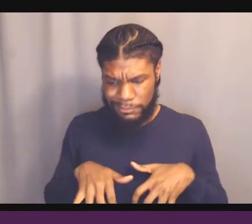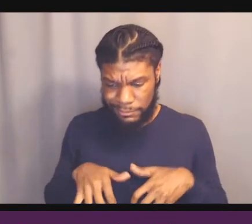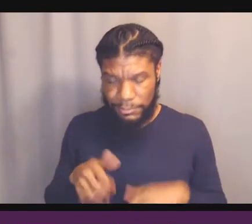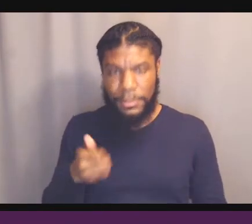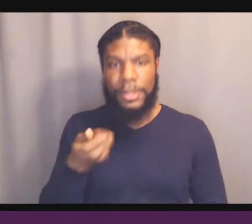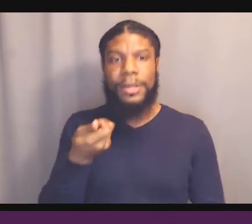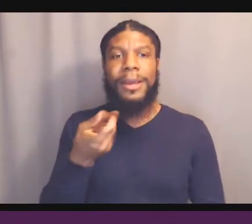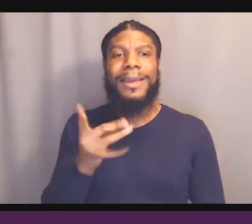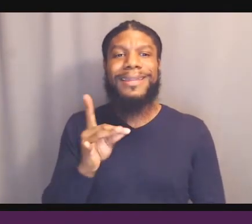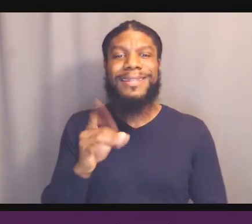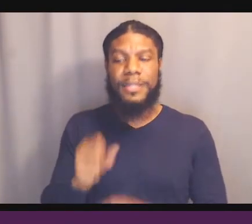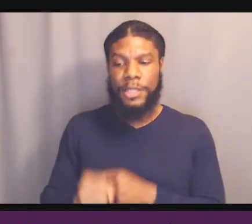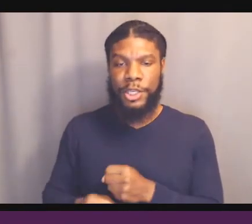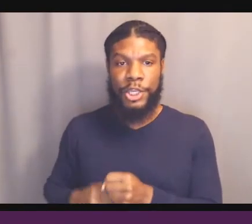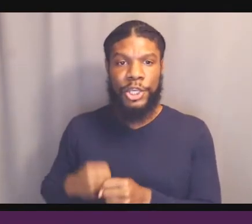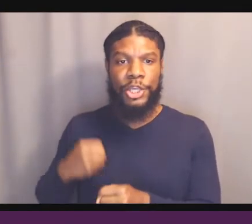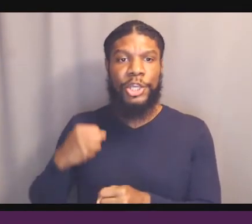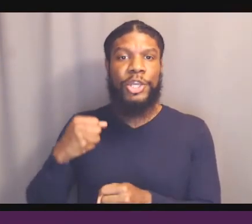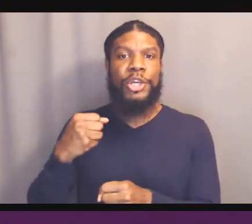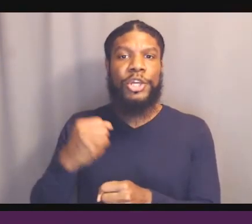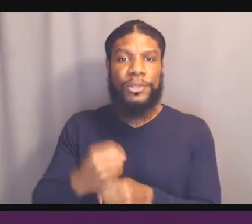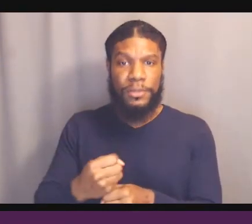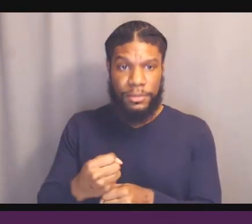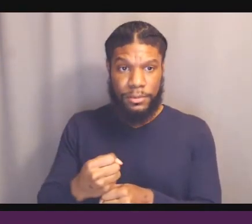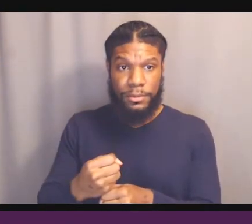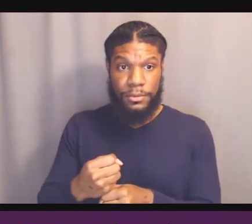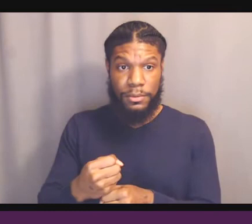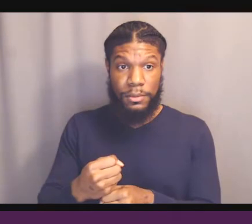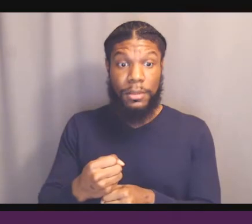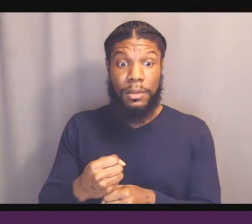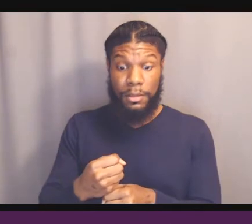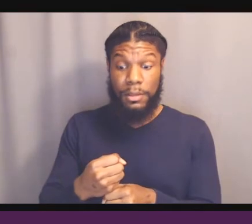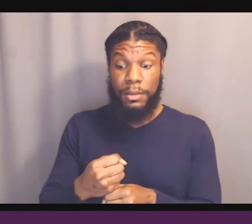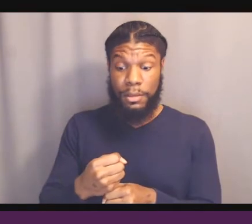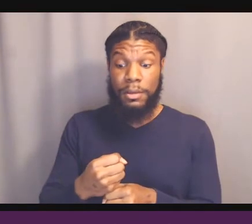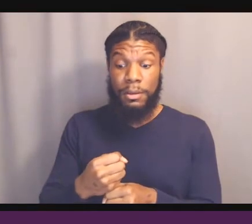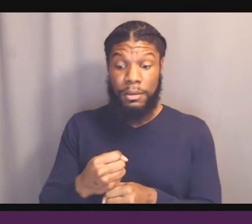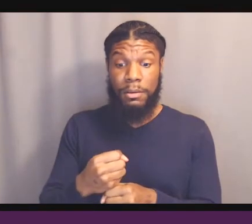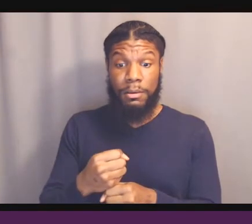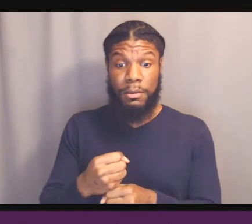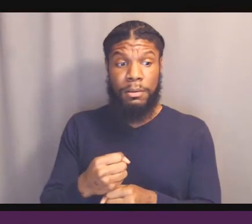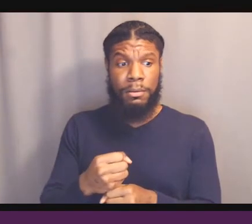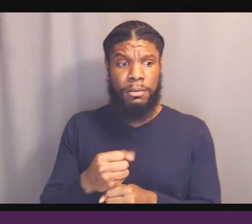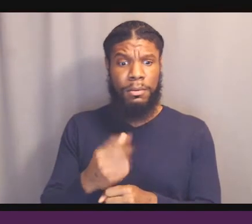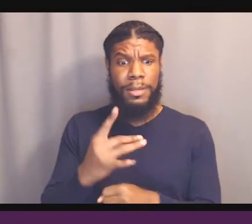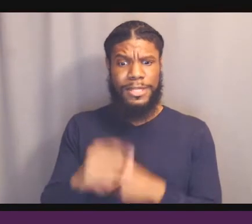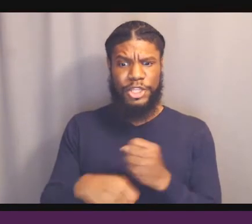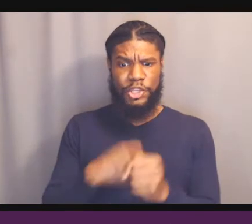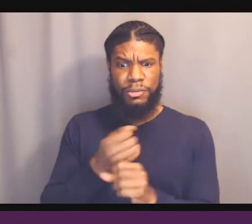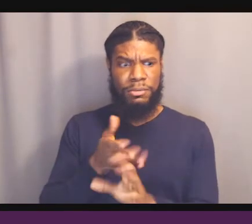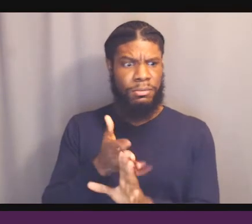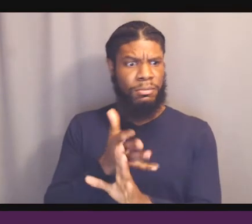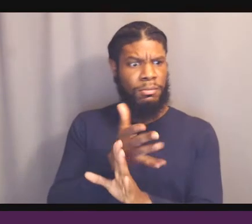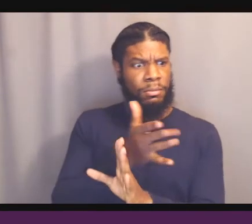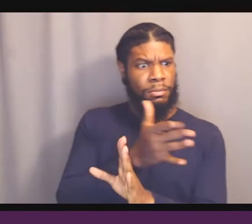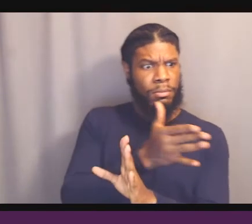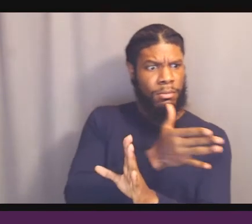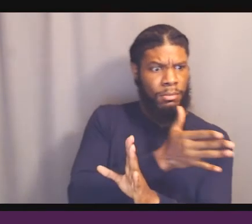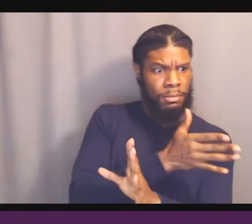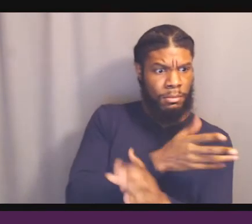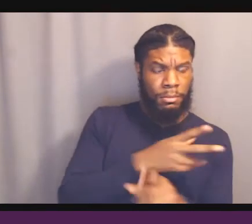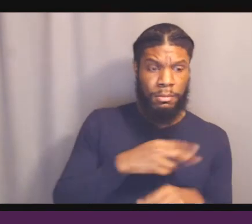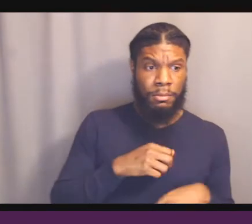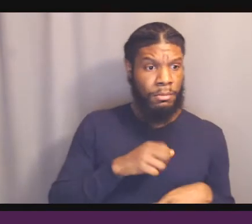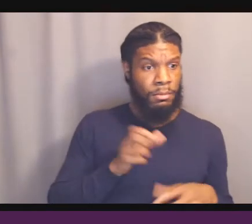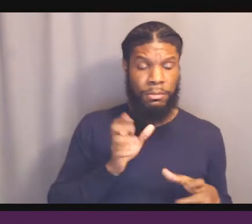years. 18 years ago, she contracted this infirmity, this spirit that